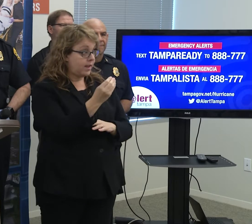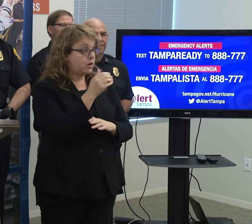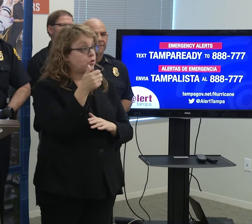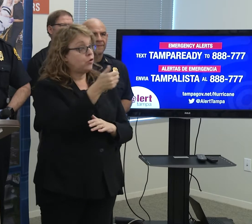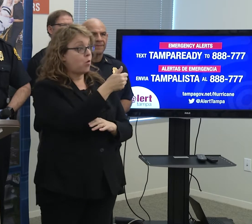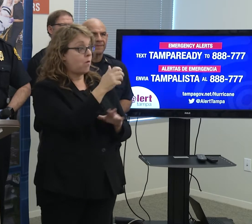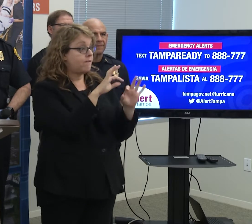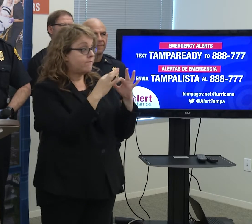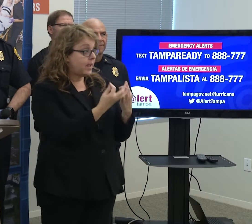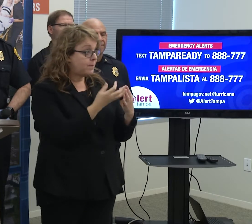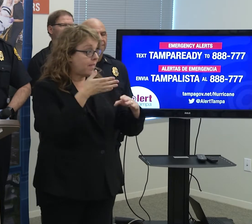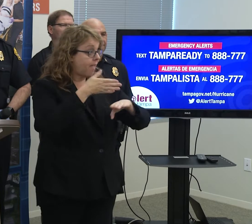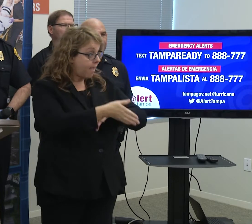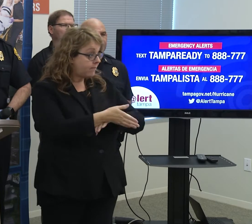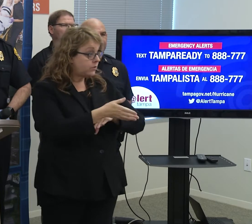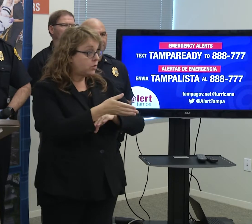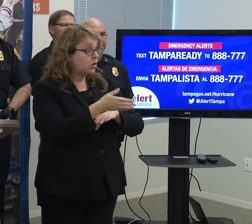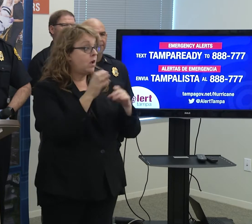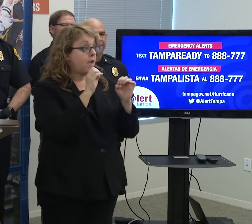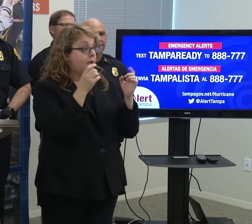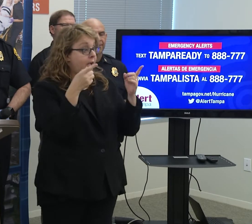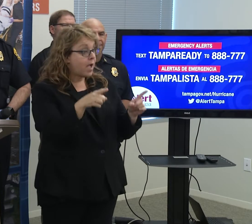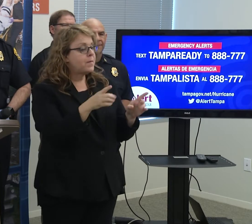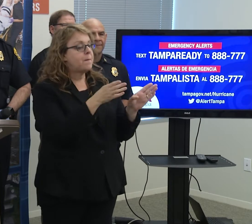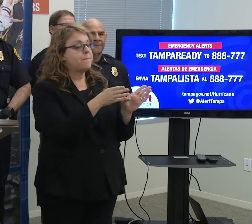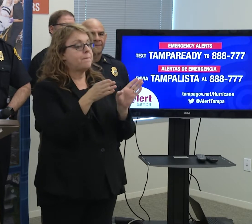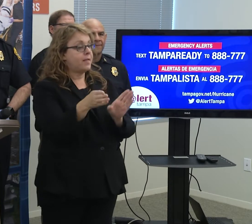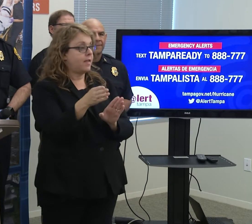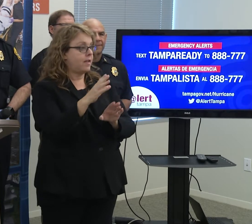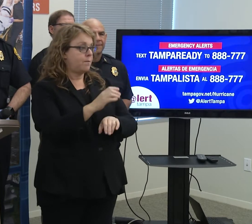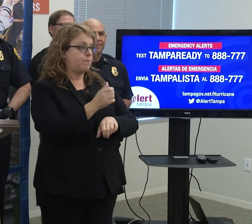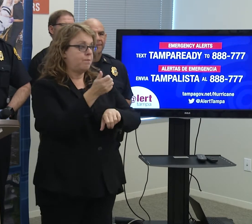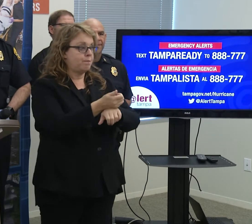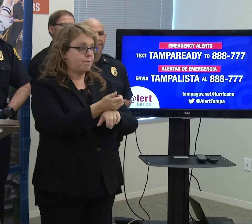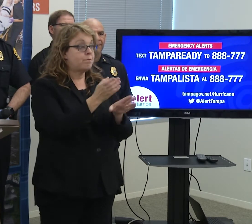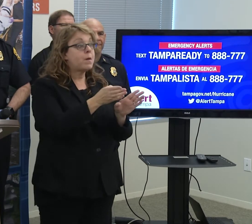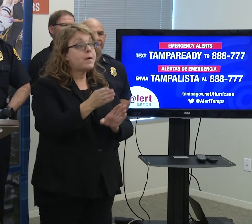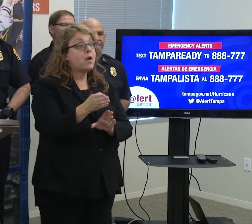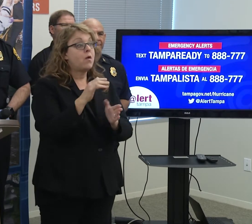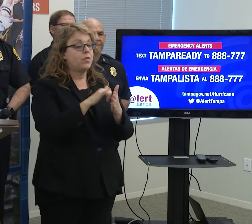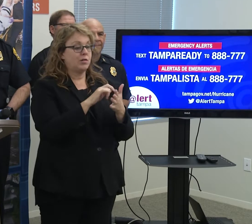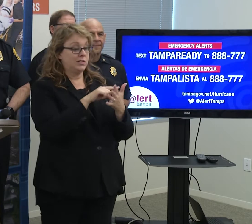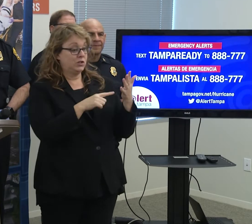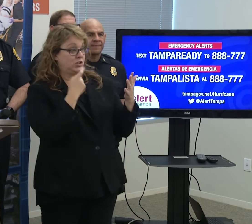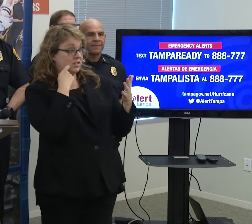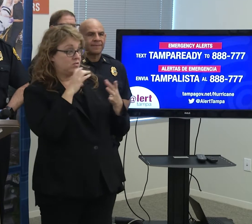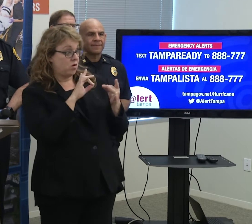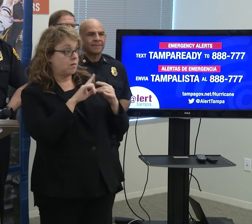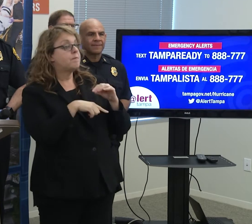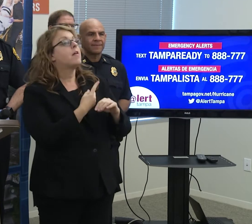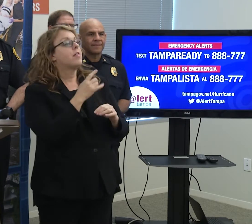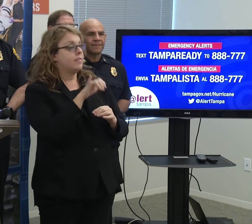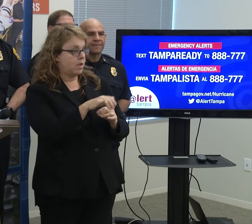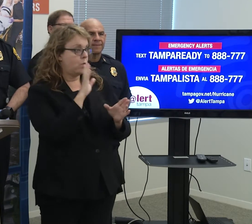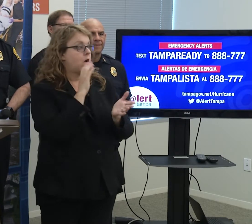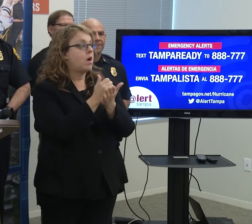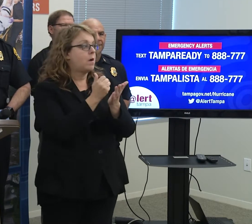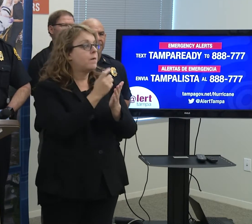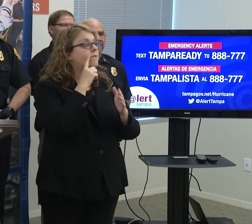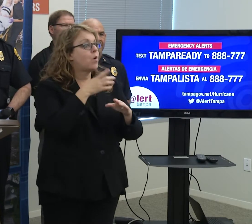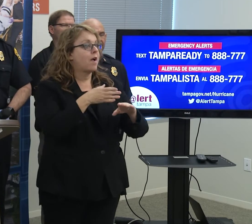and your own families, and having a plan and preparing with these items that I just spoke of goes a long way